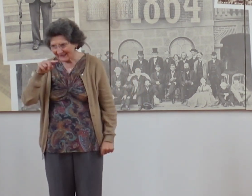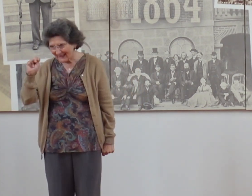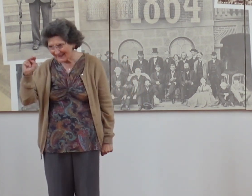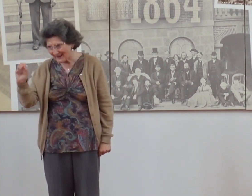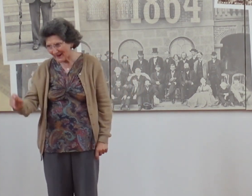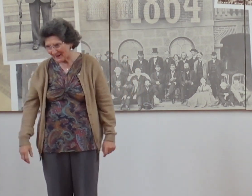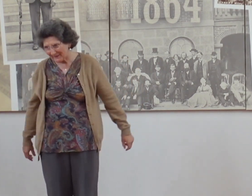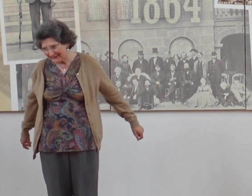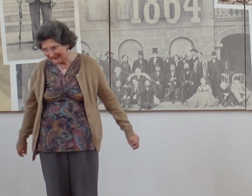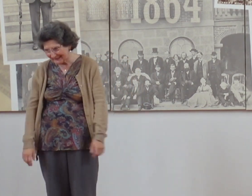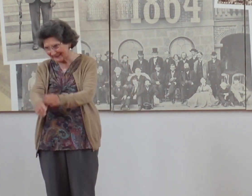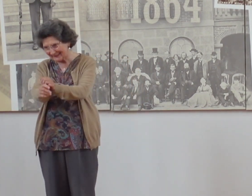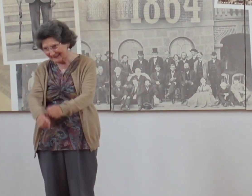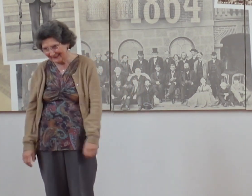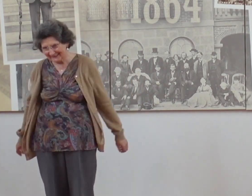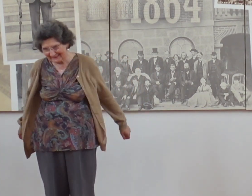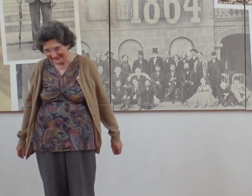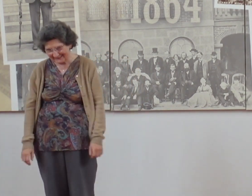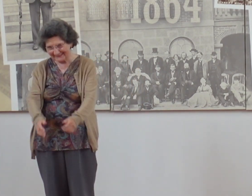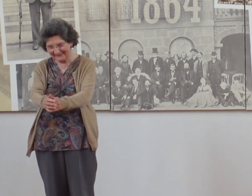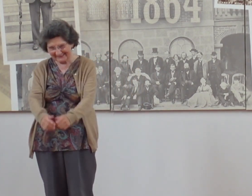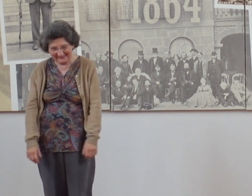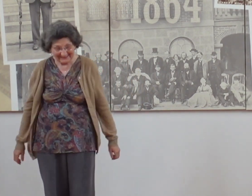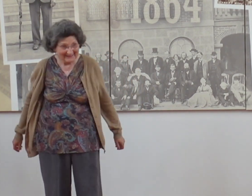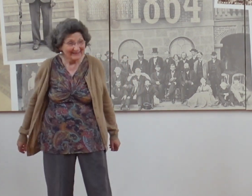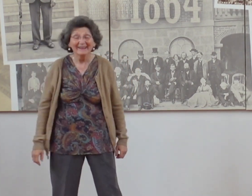And like I said, I cannot say no to Nancy.